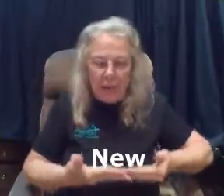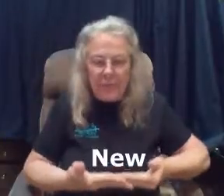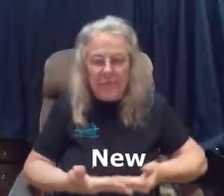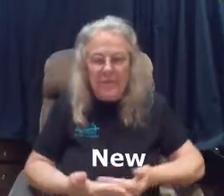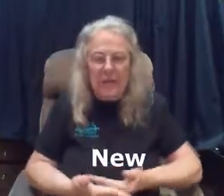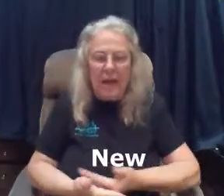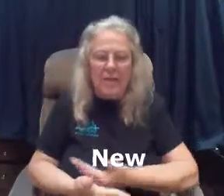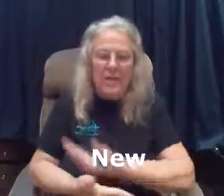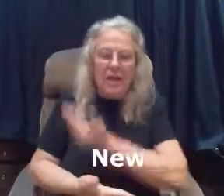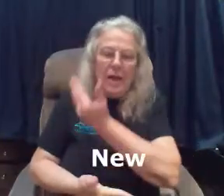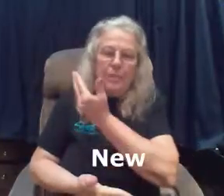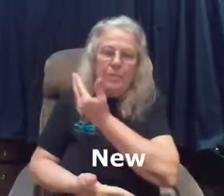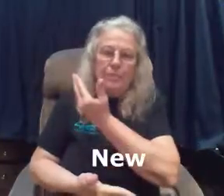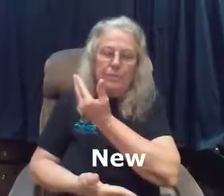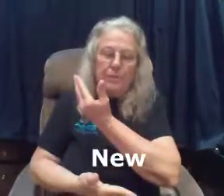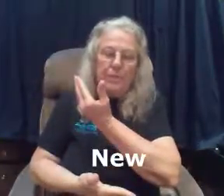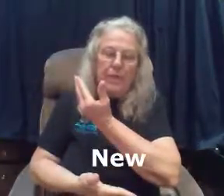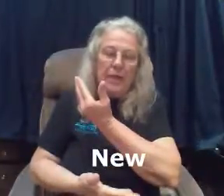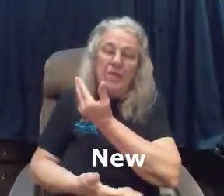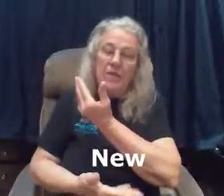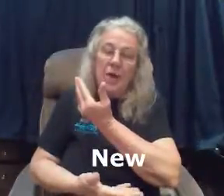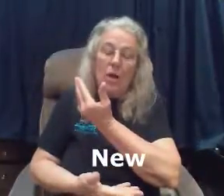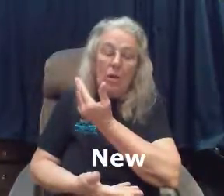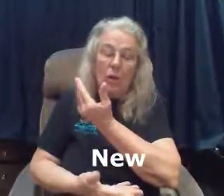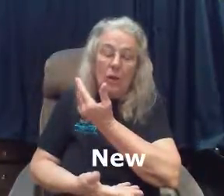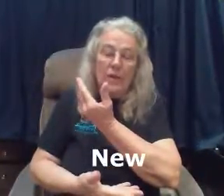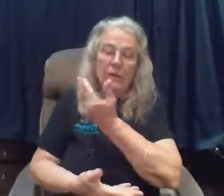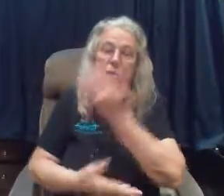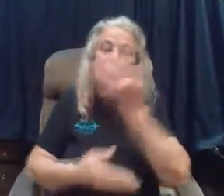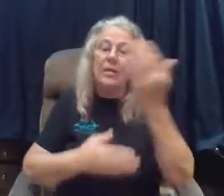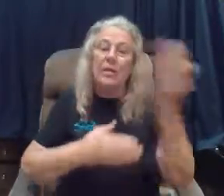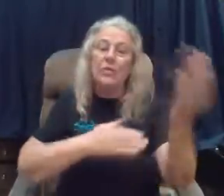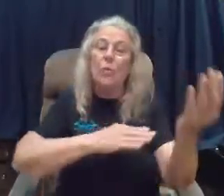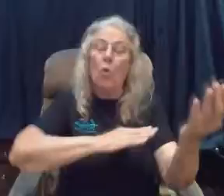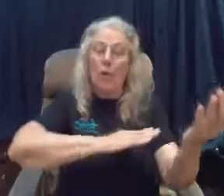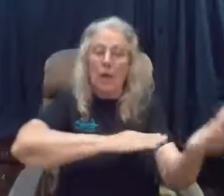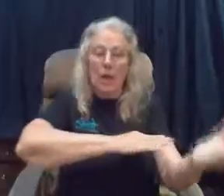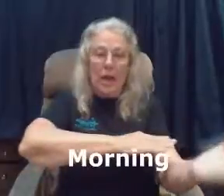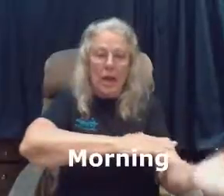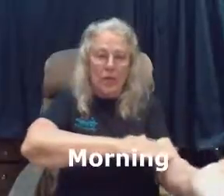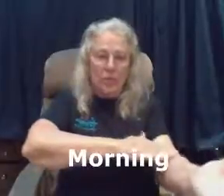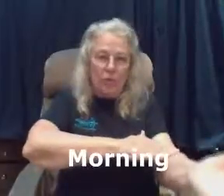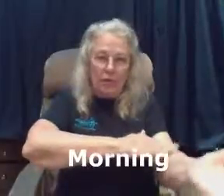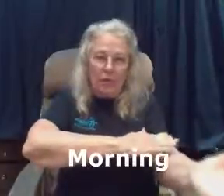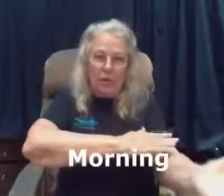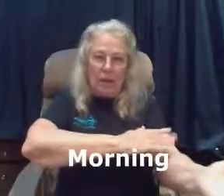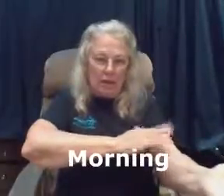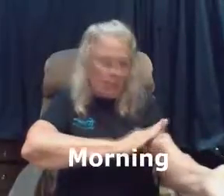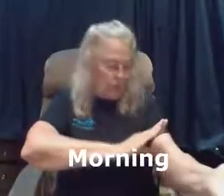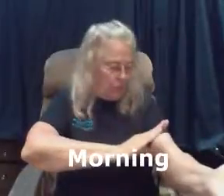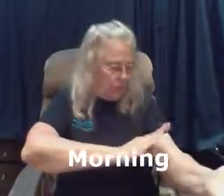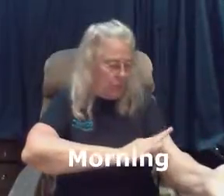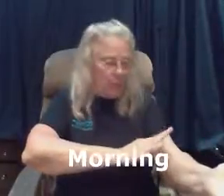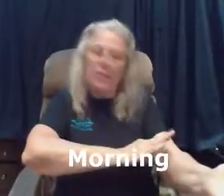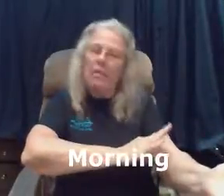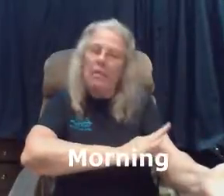top, slides up. And there's that glorious, but then here's mourn. And you're going to, your